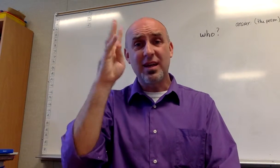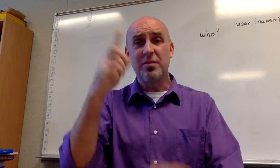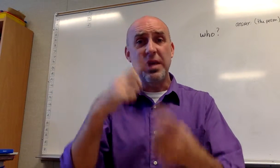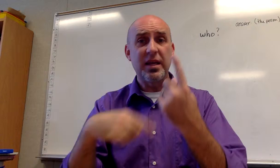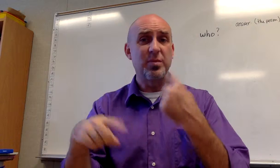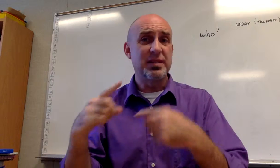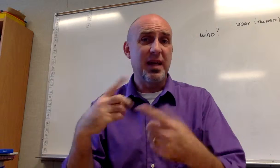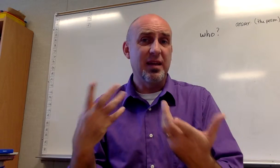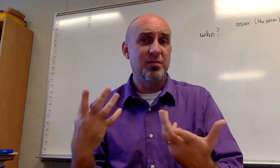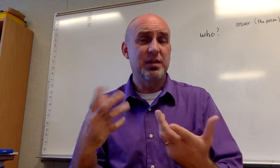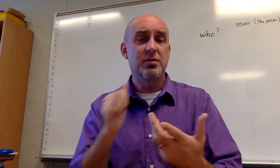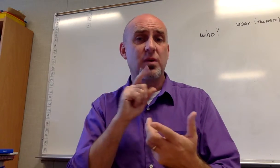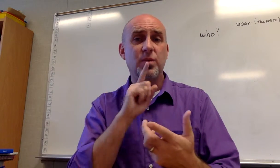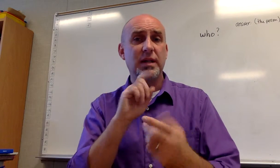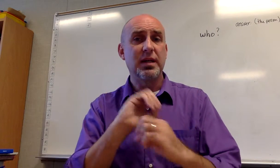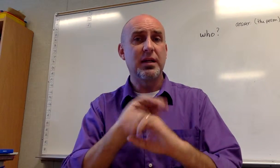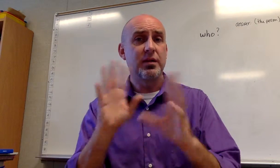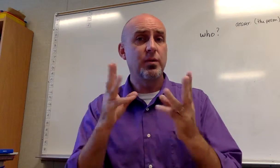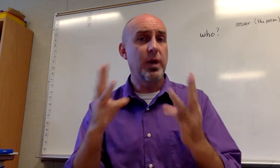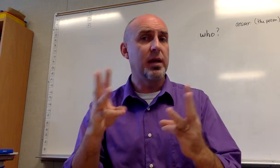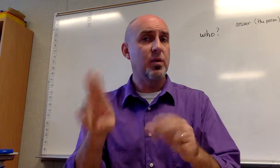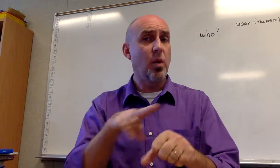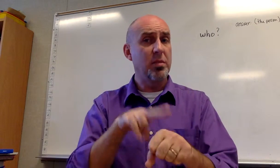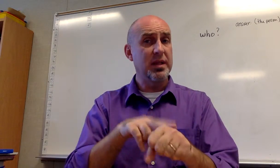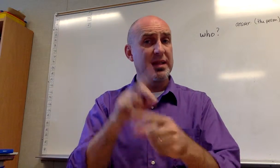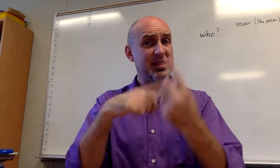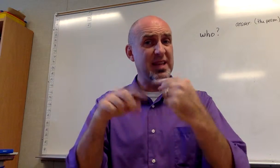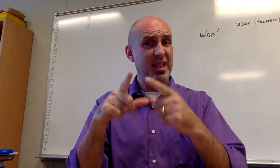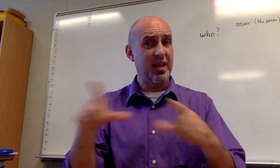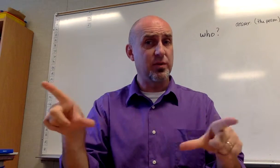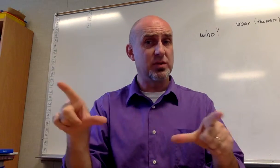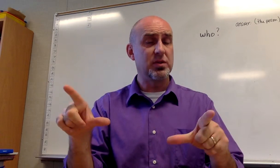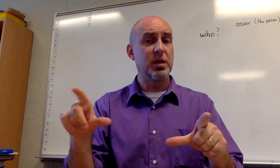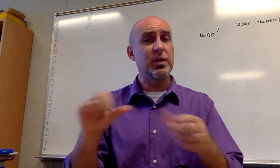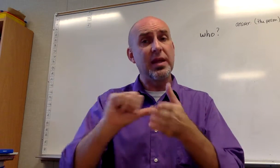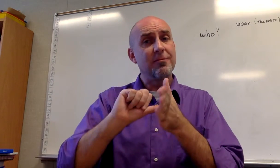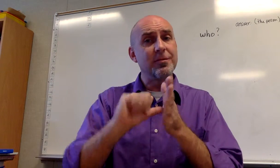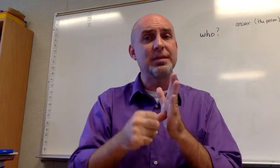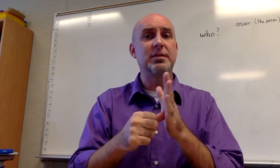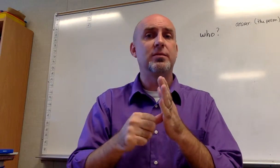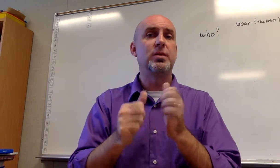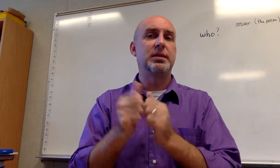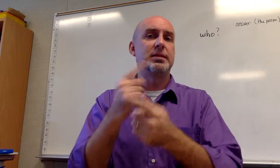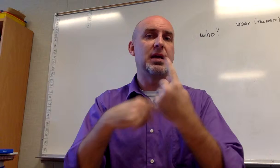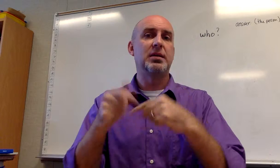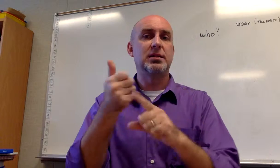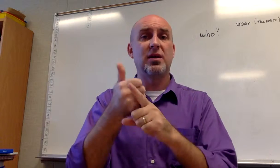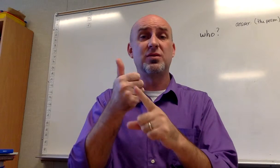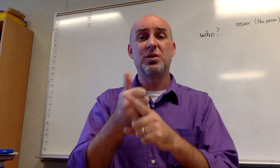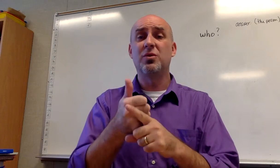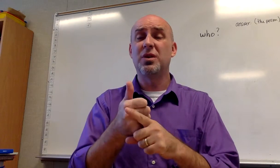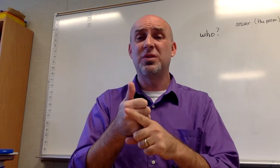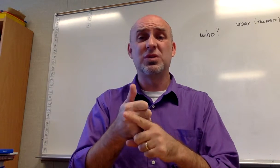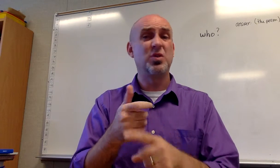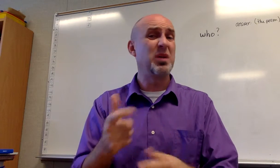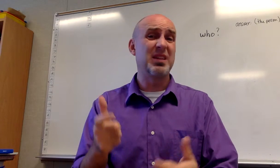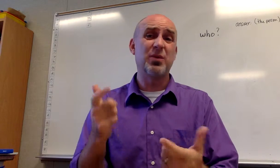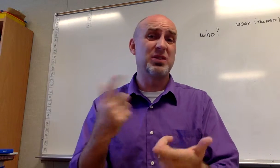kind of make up a sign because there's not really a clear way. Normally in sign language, they would emphasize it with the sign itself. So if it's too big, they would just